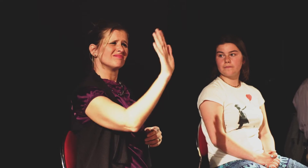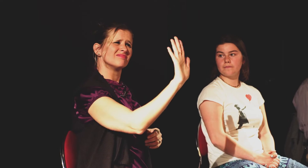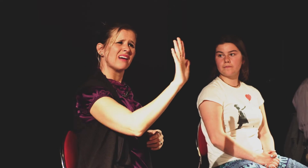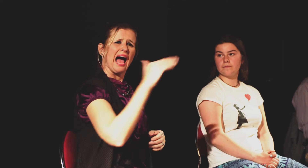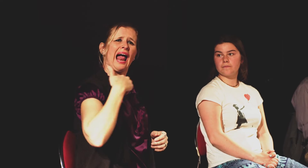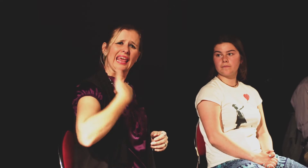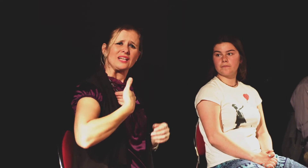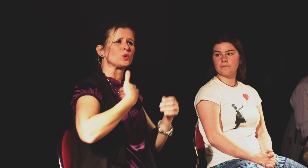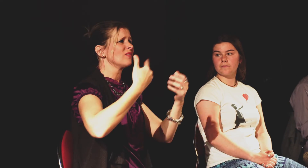Many deaf people